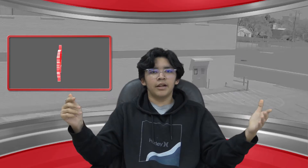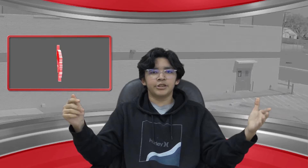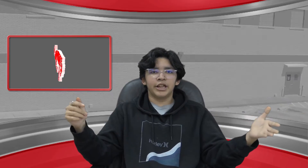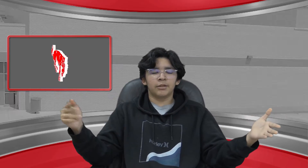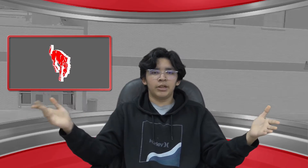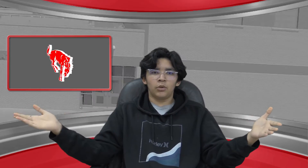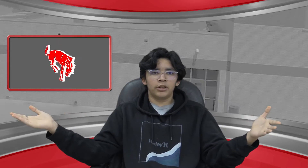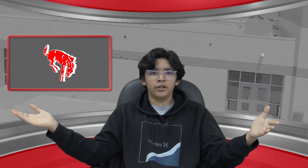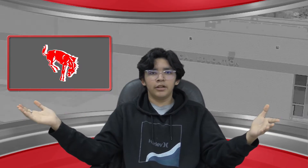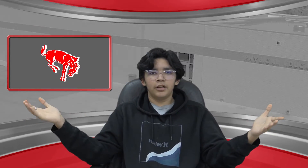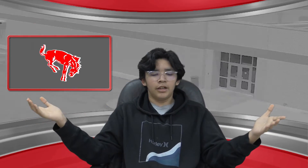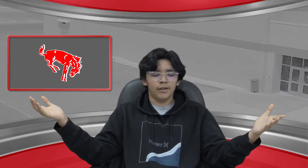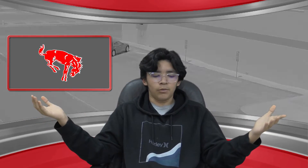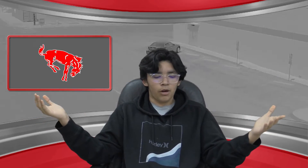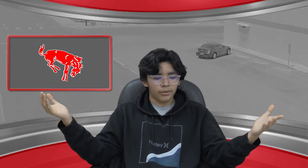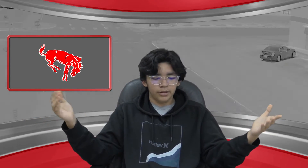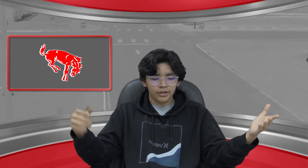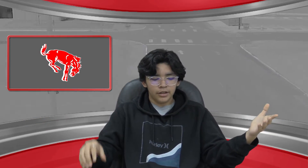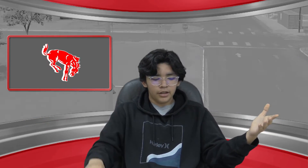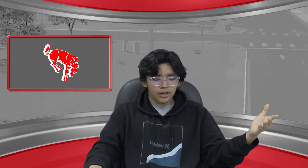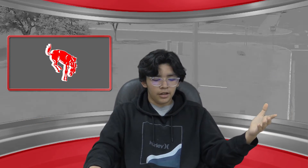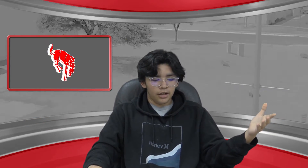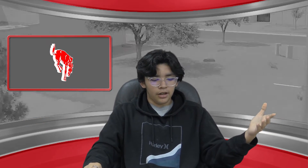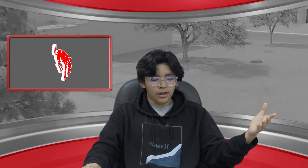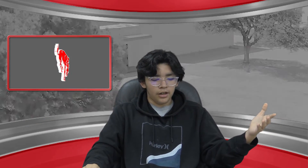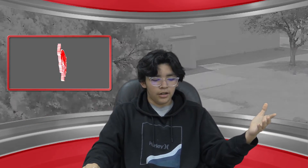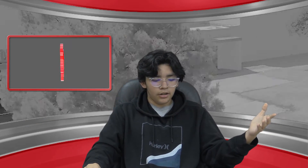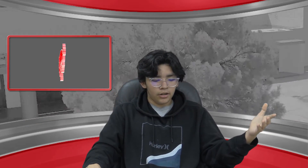$70, check or money order, if you want one.